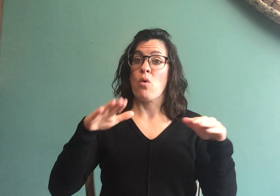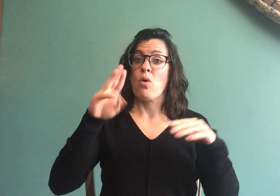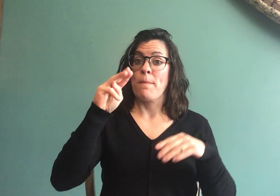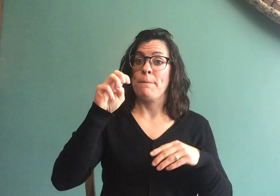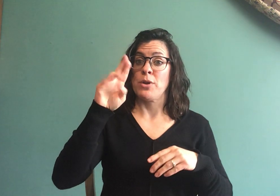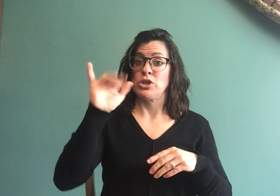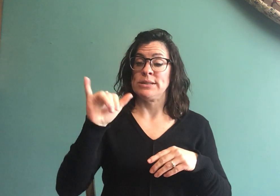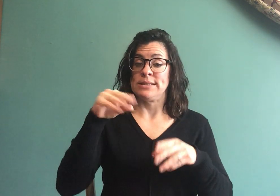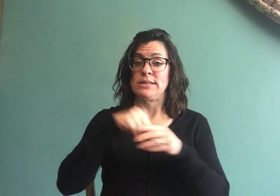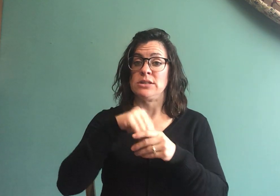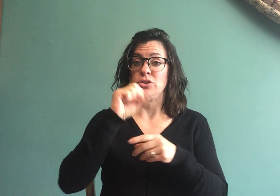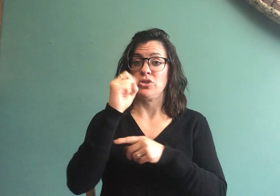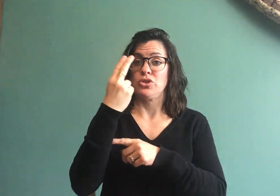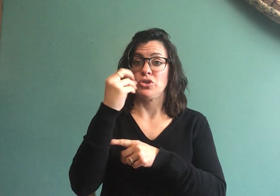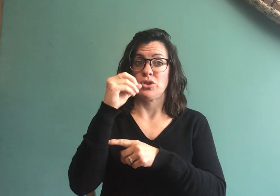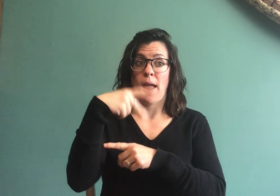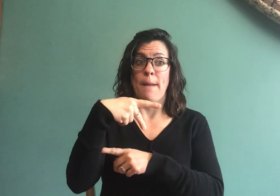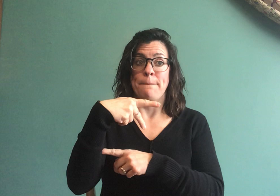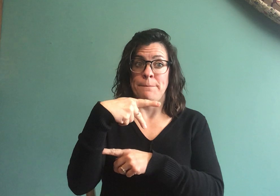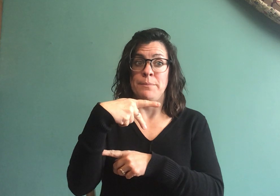What has someone done?